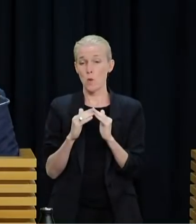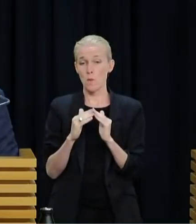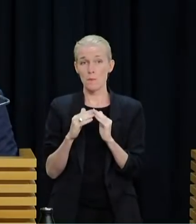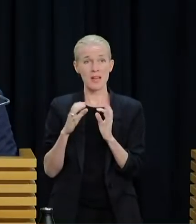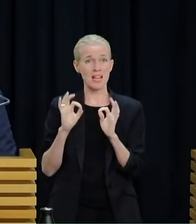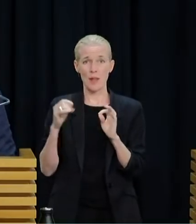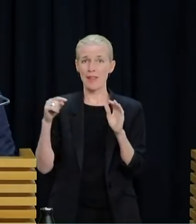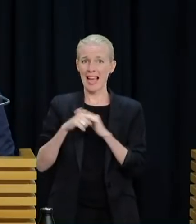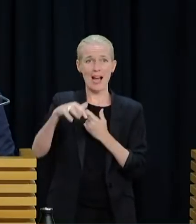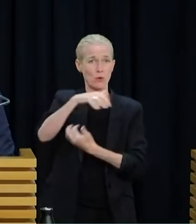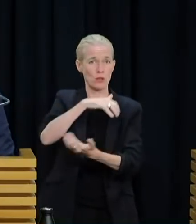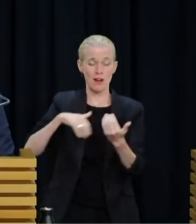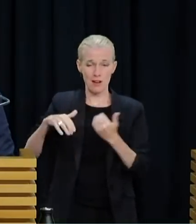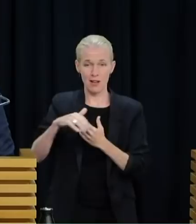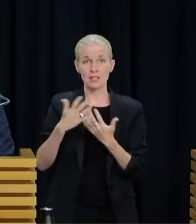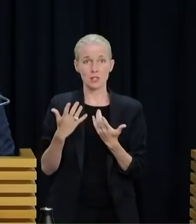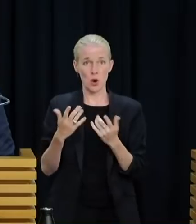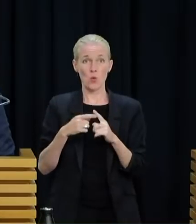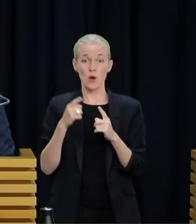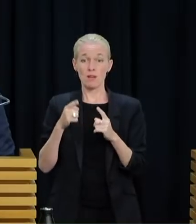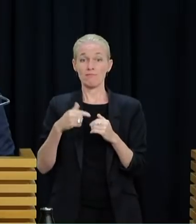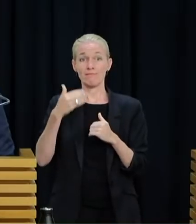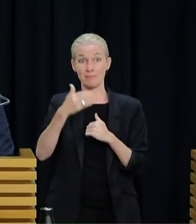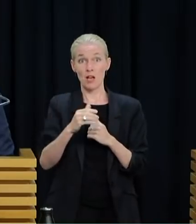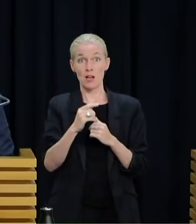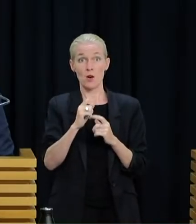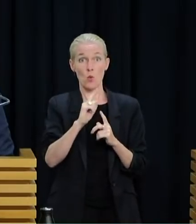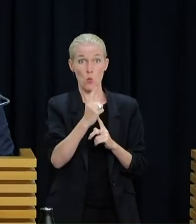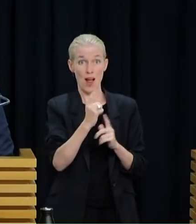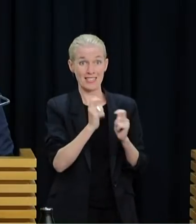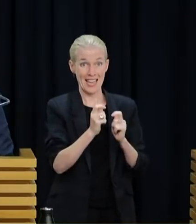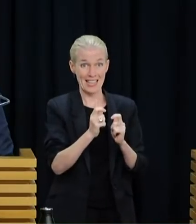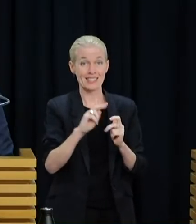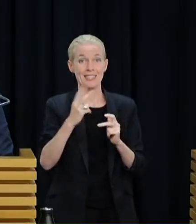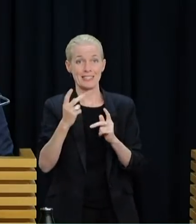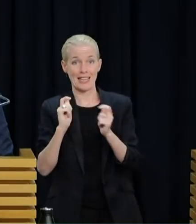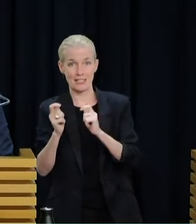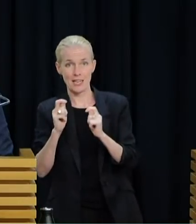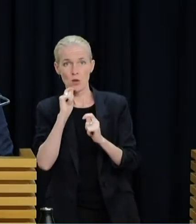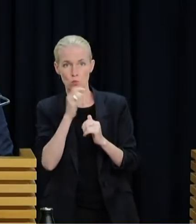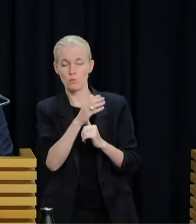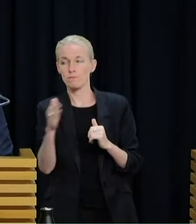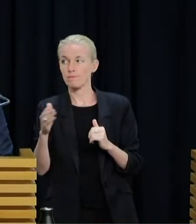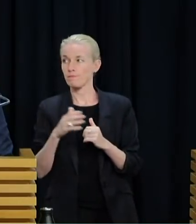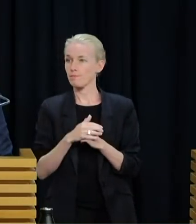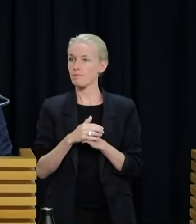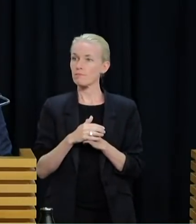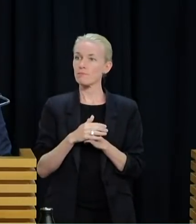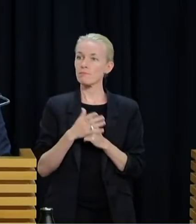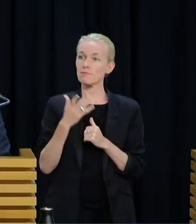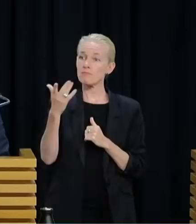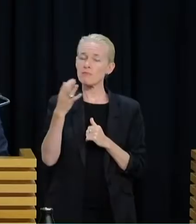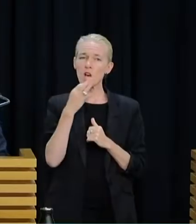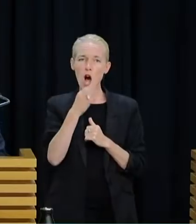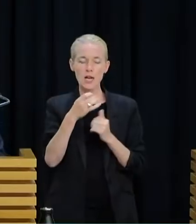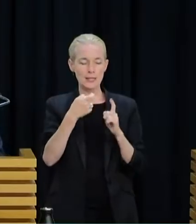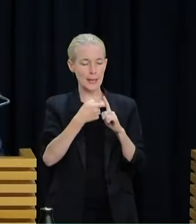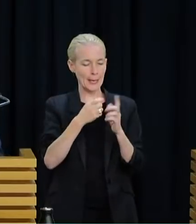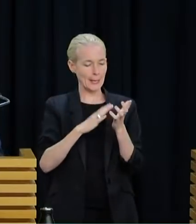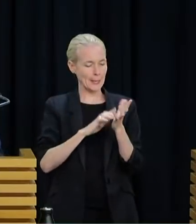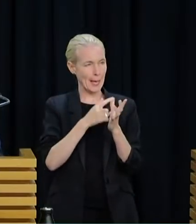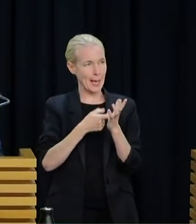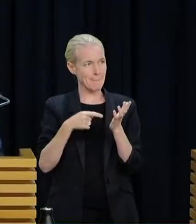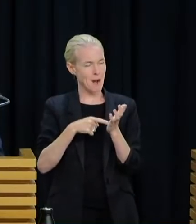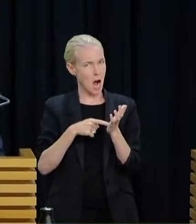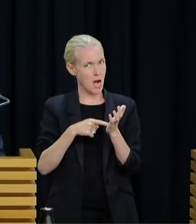still require that follow-up test anyway. And do you know what Kmart's doing to sort of manage the store or staff or making sure that it's safe to be